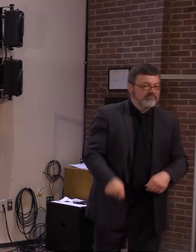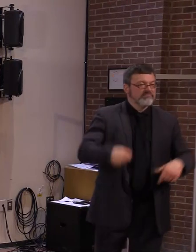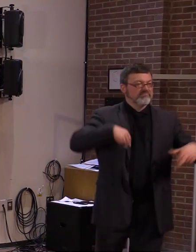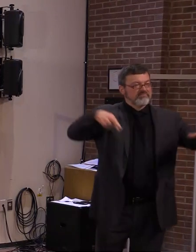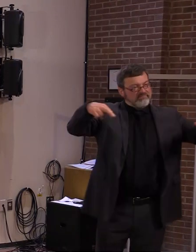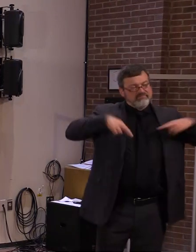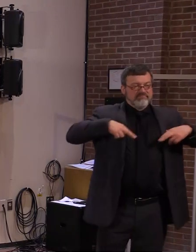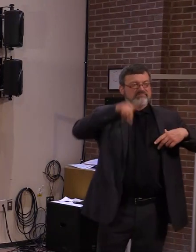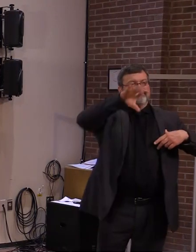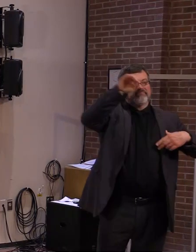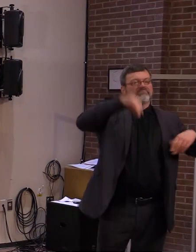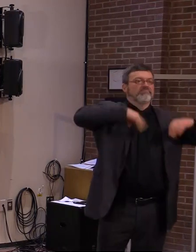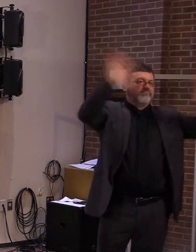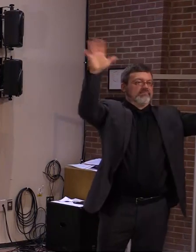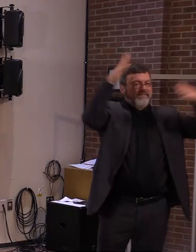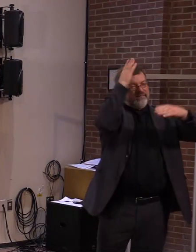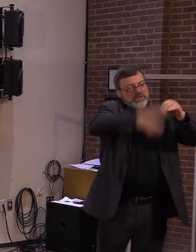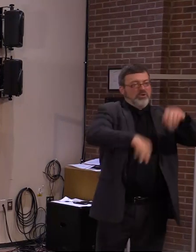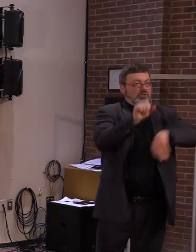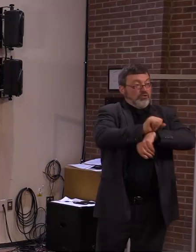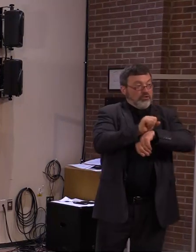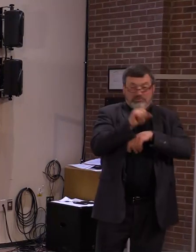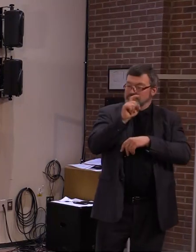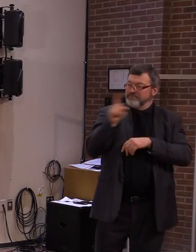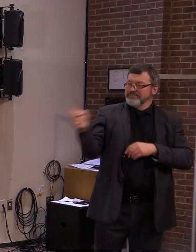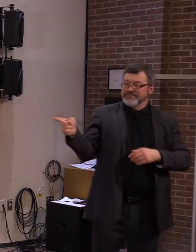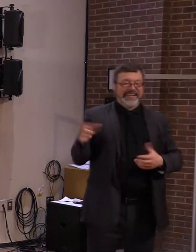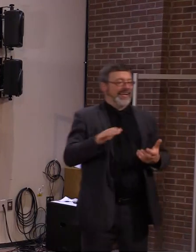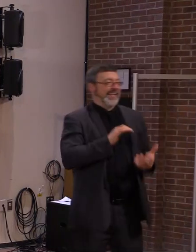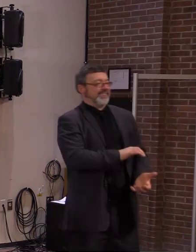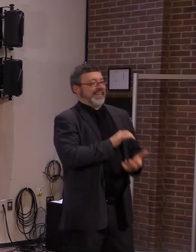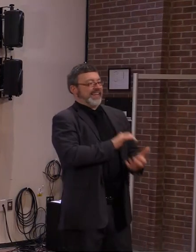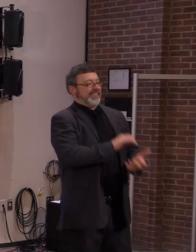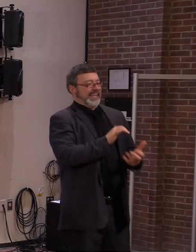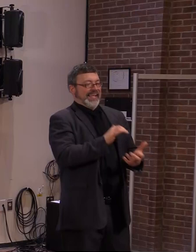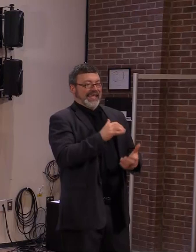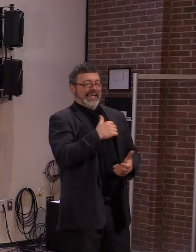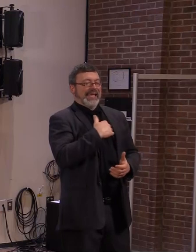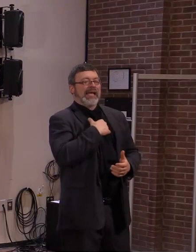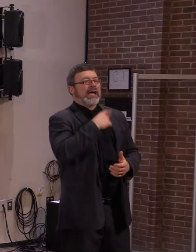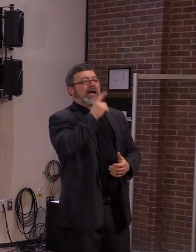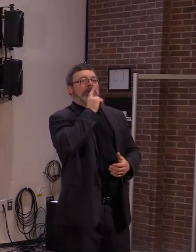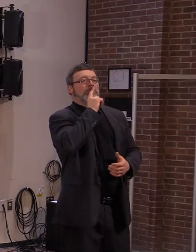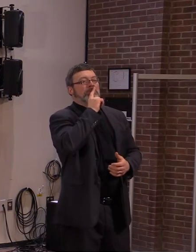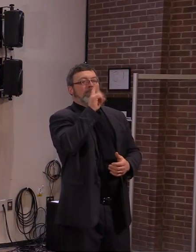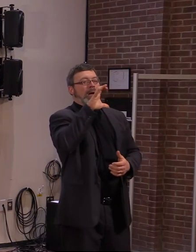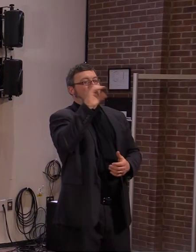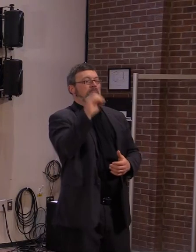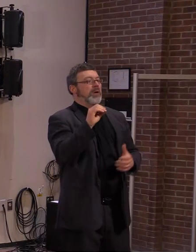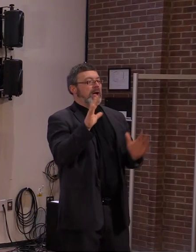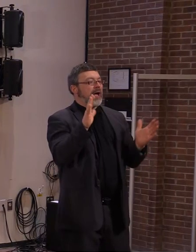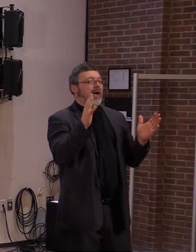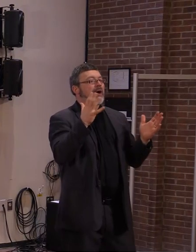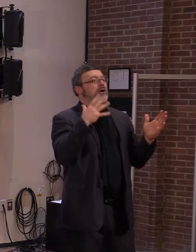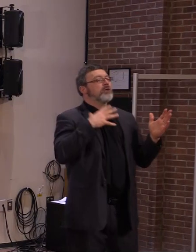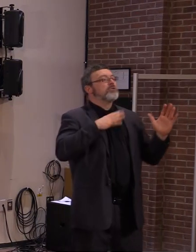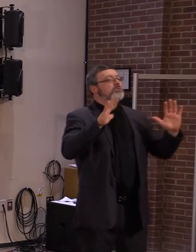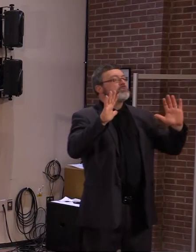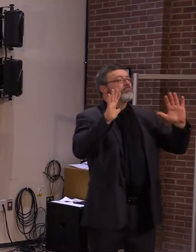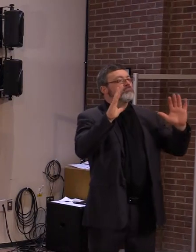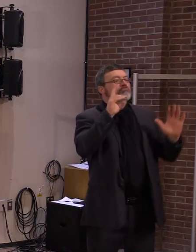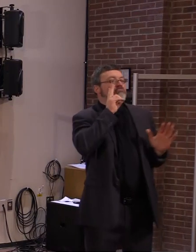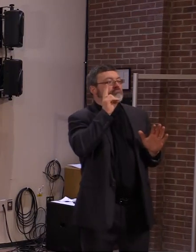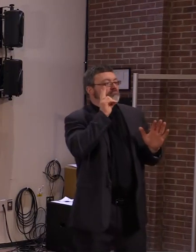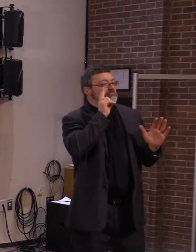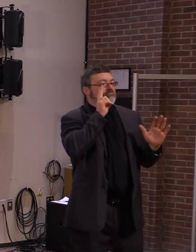time? You never say never, but I think this is pretty certain this time. Anything else you'd like to say about the announcement that